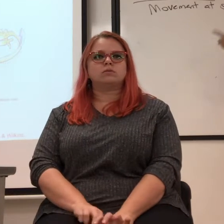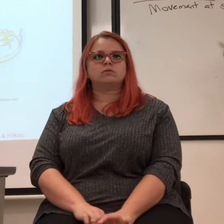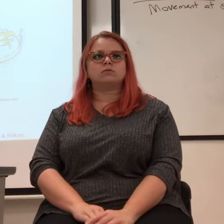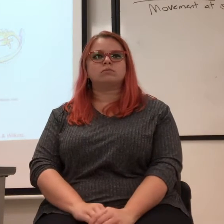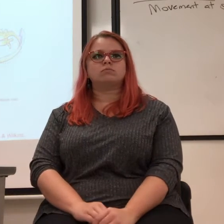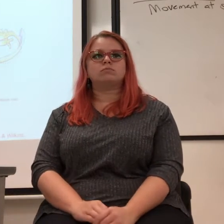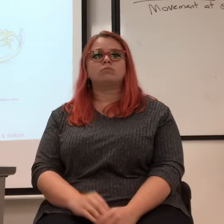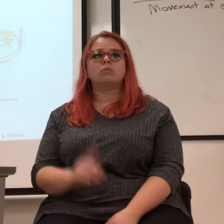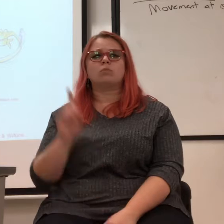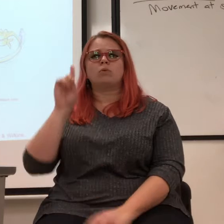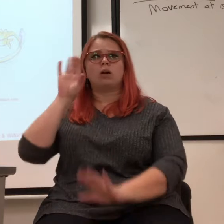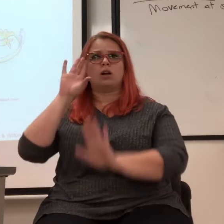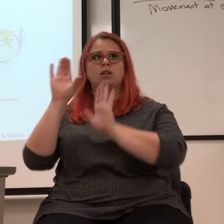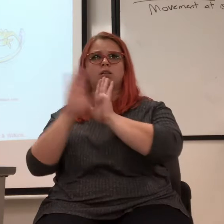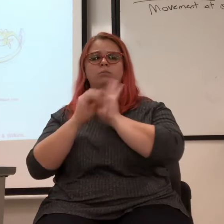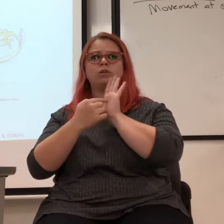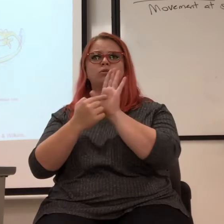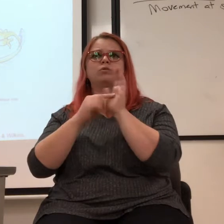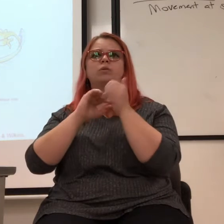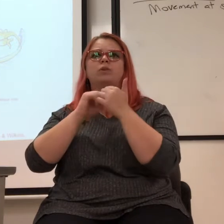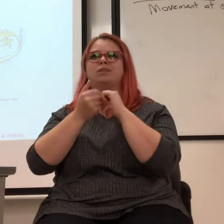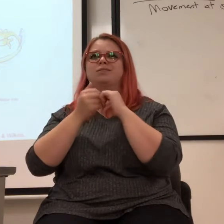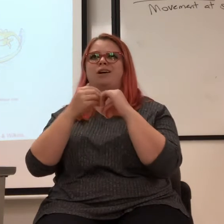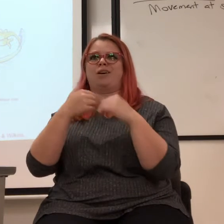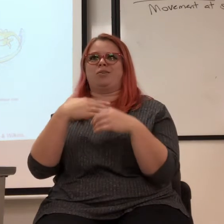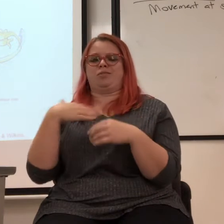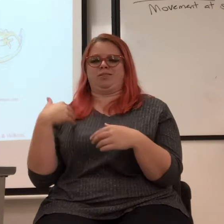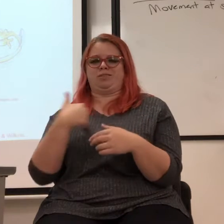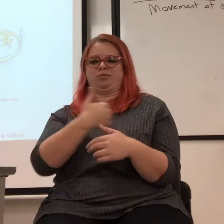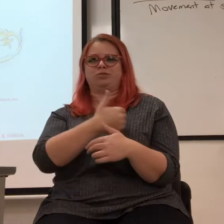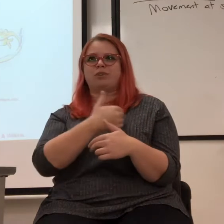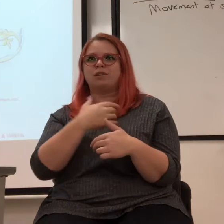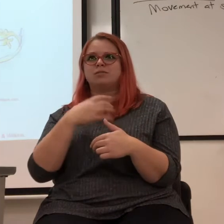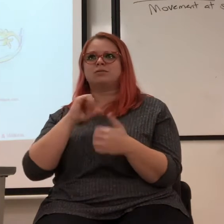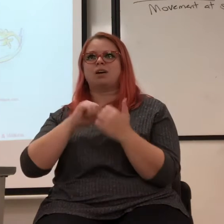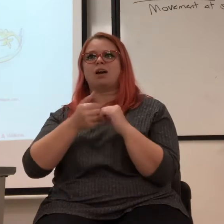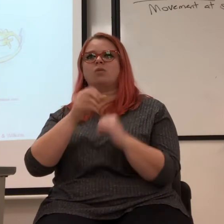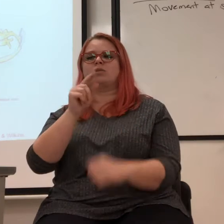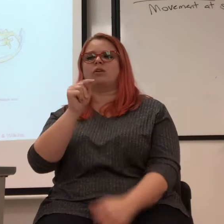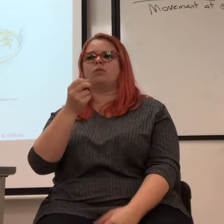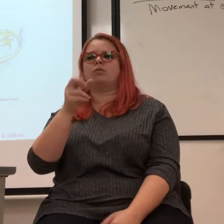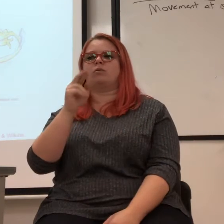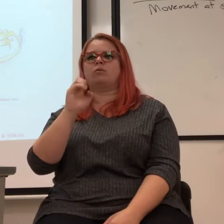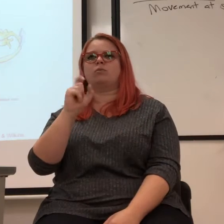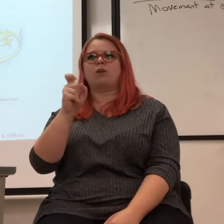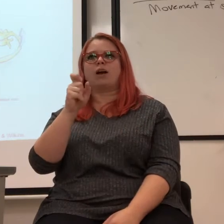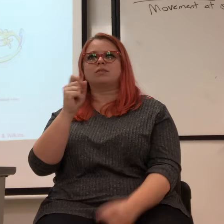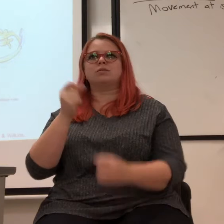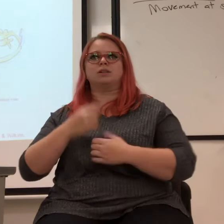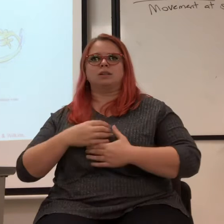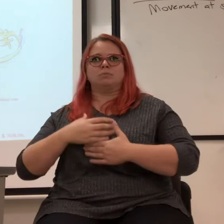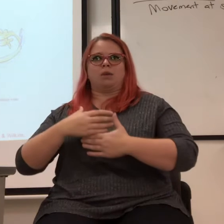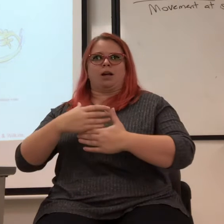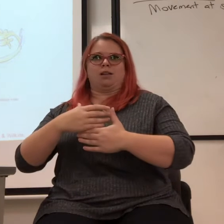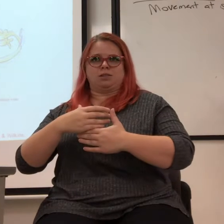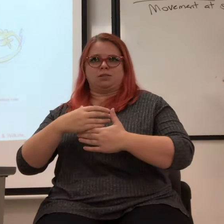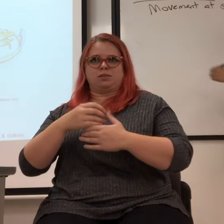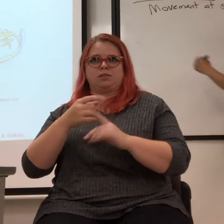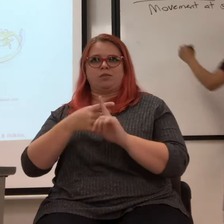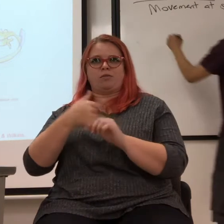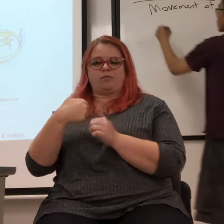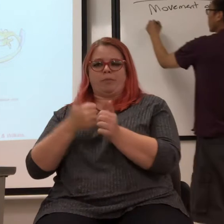And what the picture is showing you, this is how the chest, how the thorax expands from front to back, from anterior to